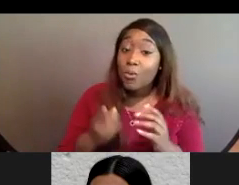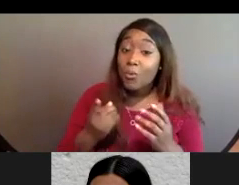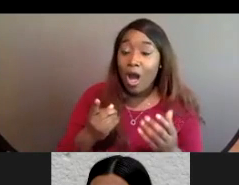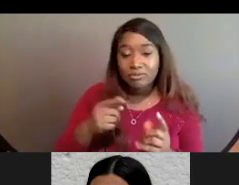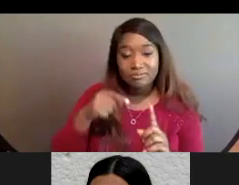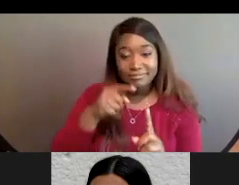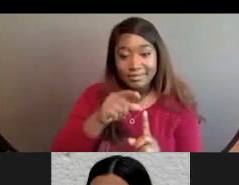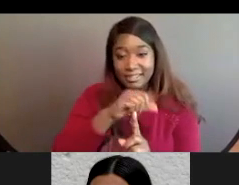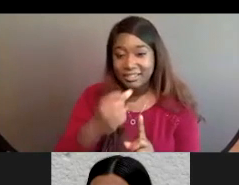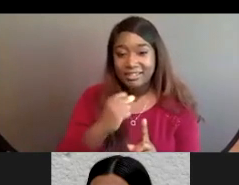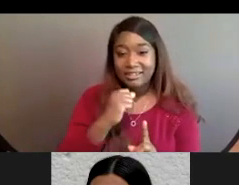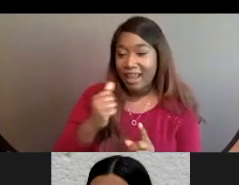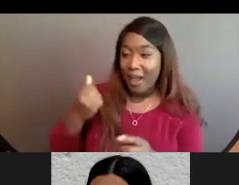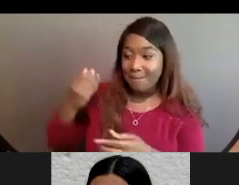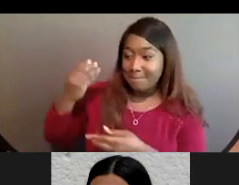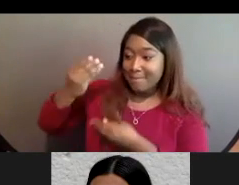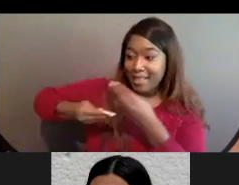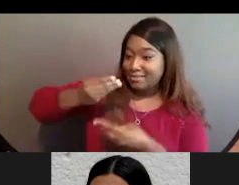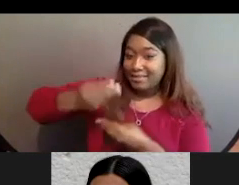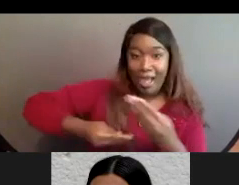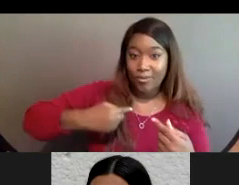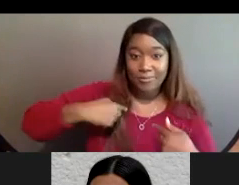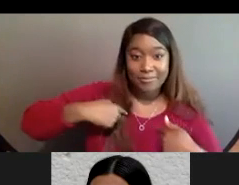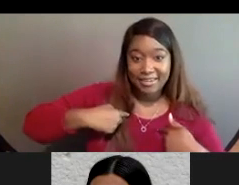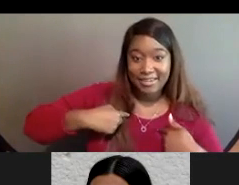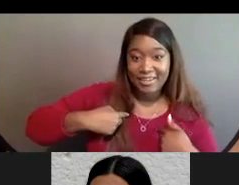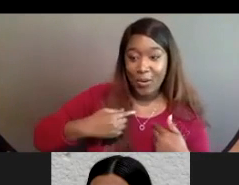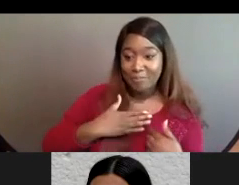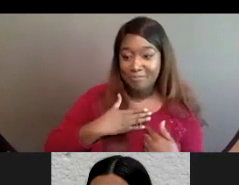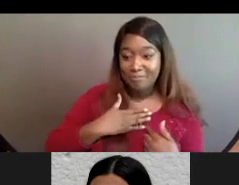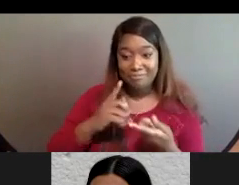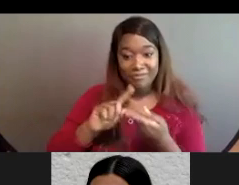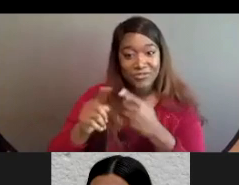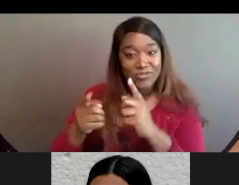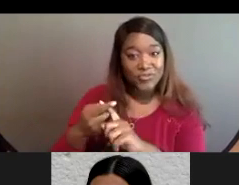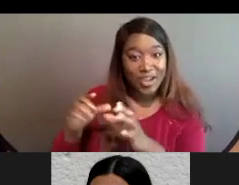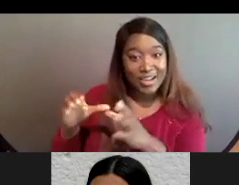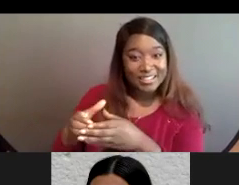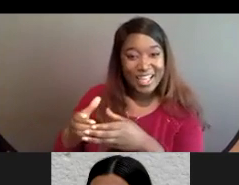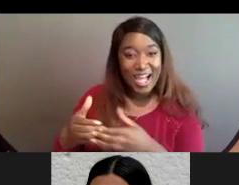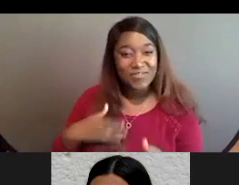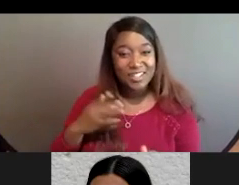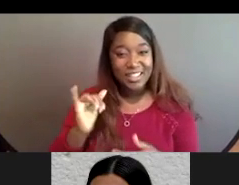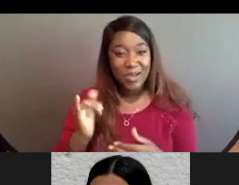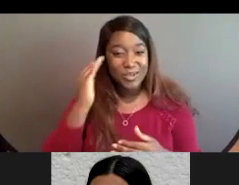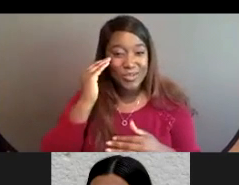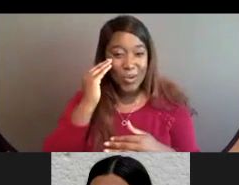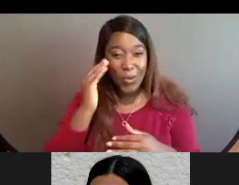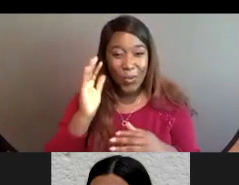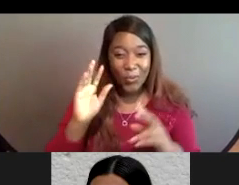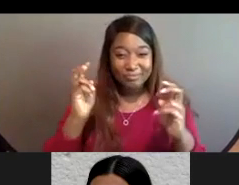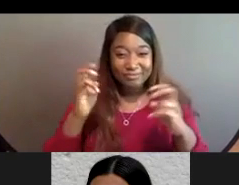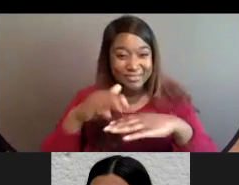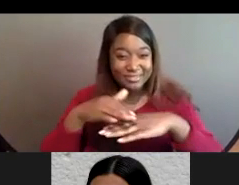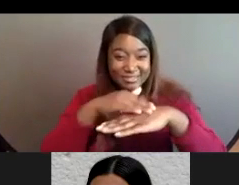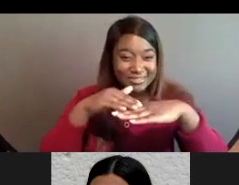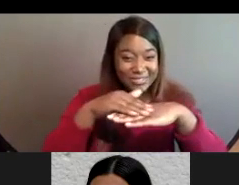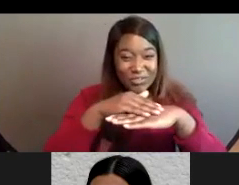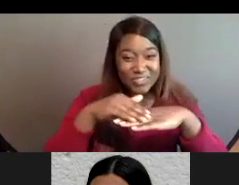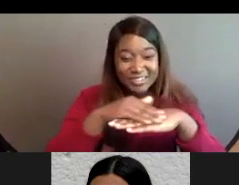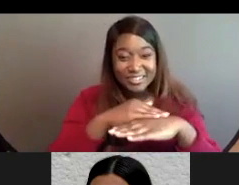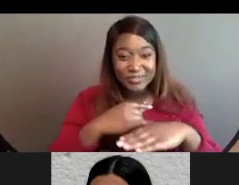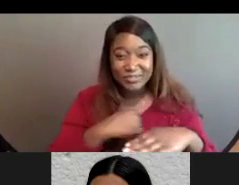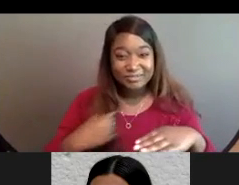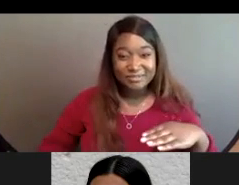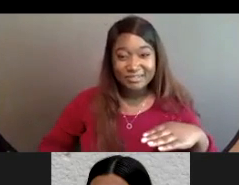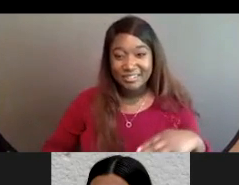me or some of my friends, we might know it on a more surface level, or we haven't had the terms this particularly